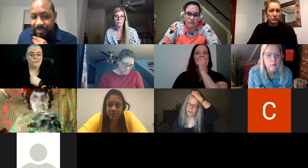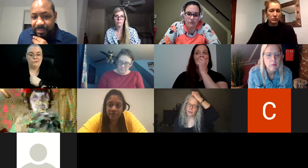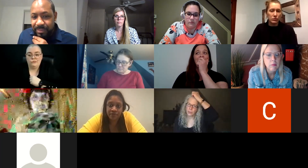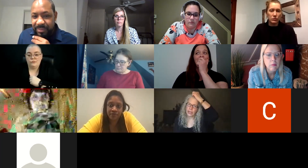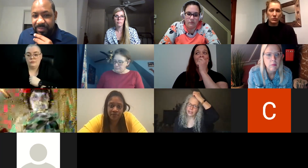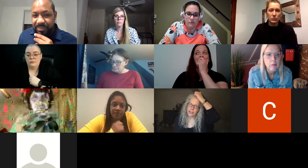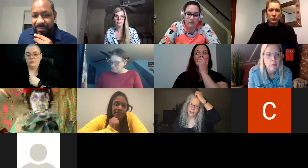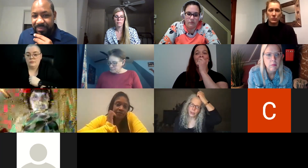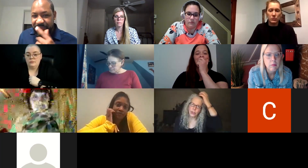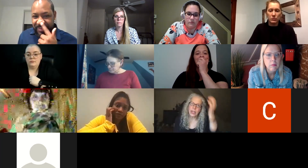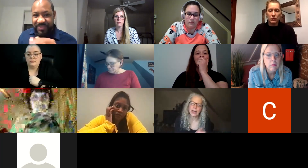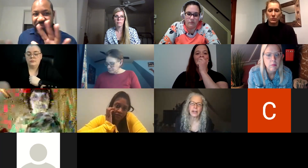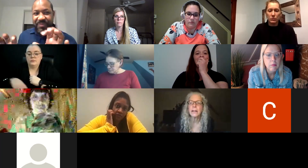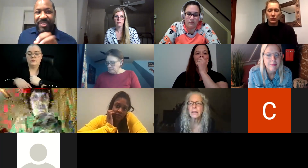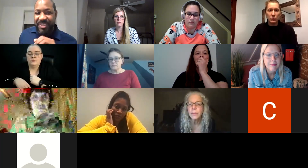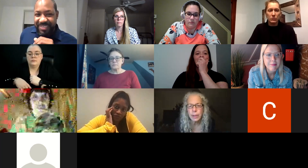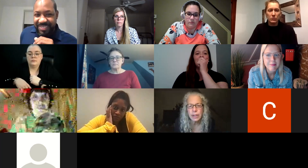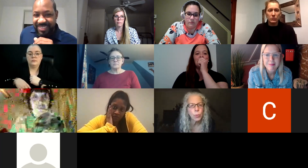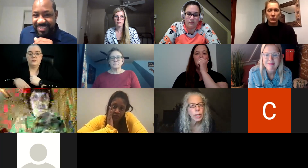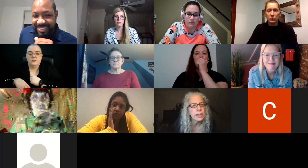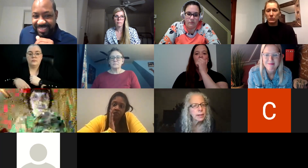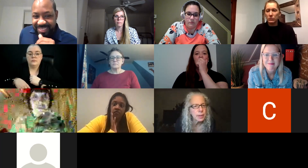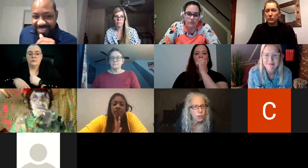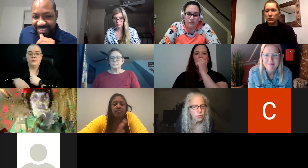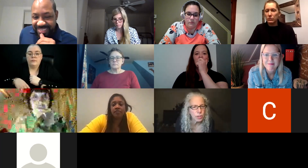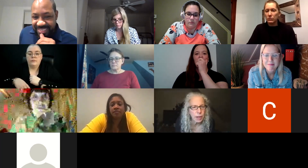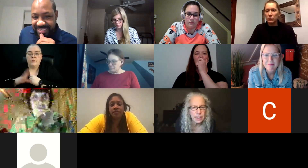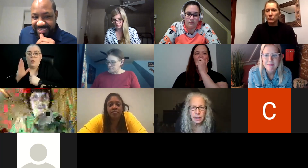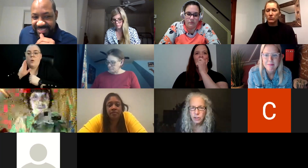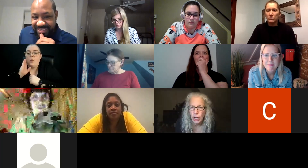We can't see what you're signing, but if you want to type your response in the chat.